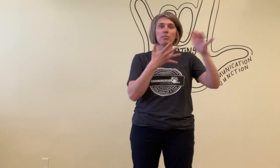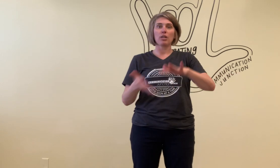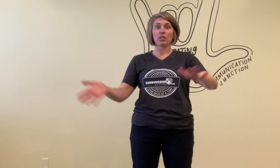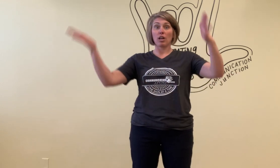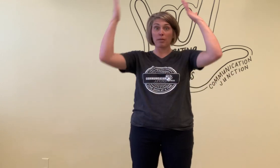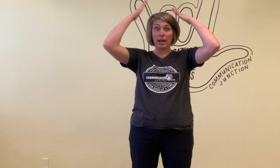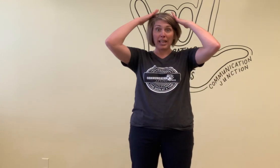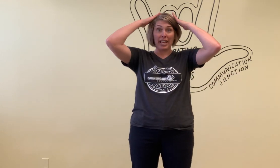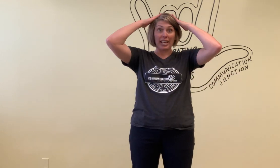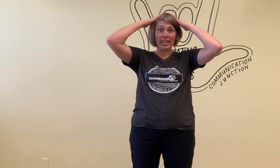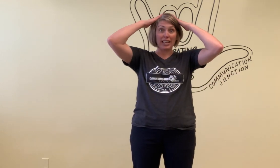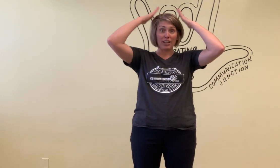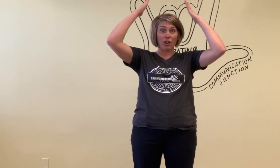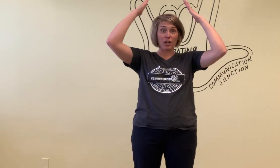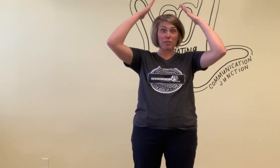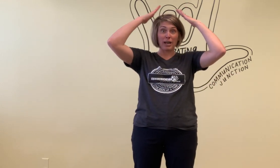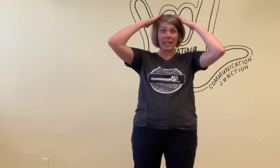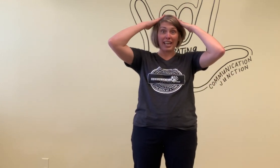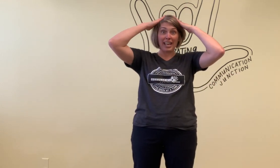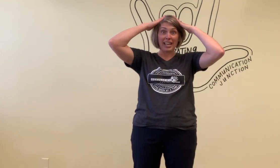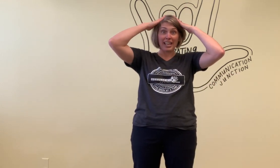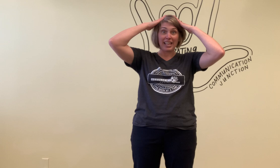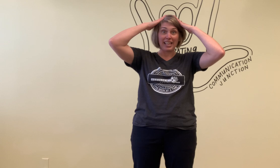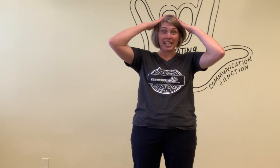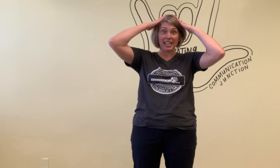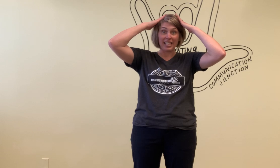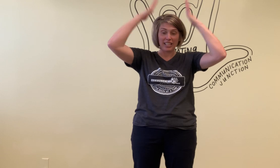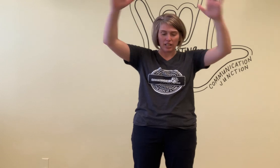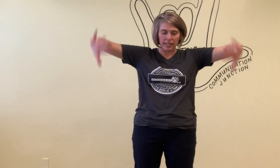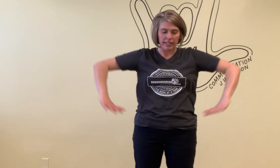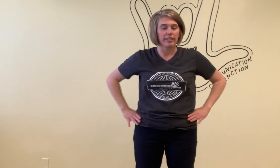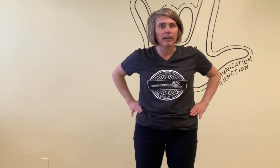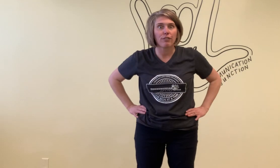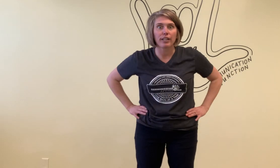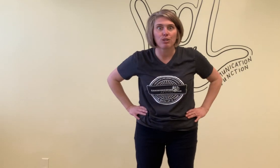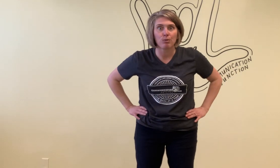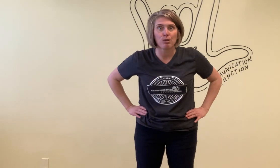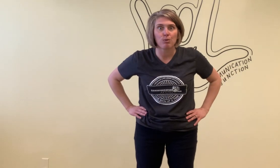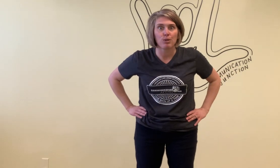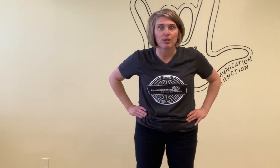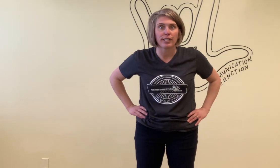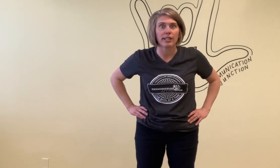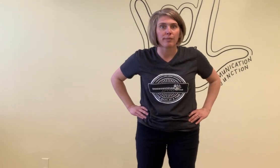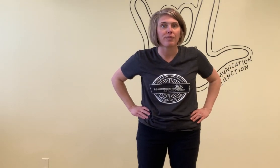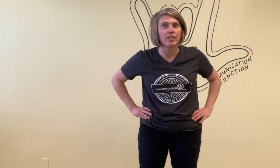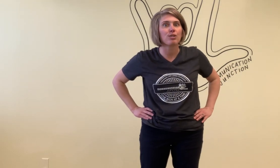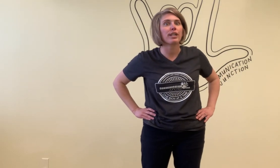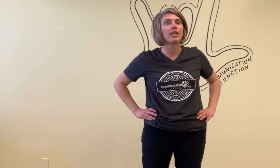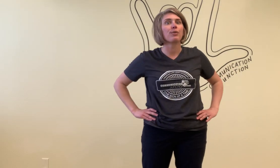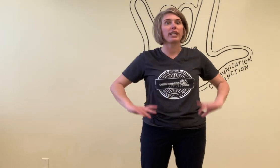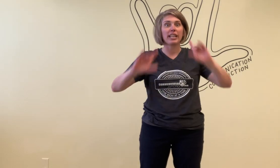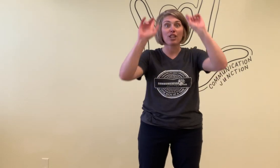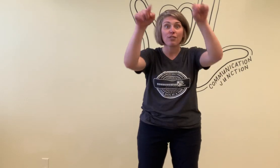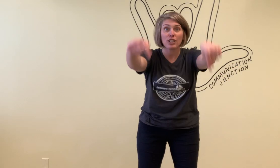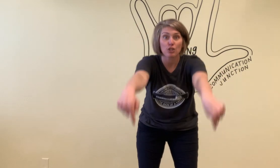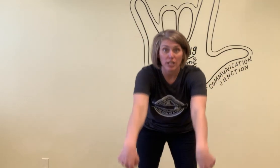blows on my head. I forgot to whoosh whoosh that time. Let's try another one. Can you find your